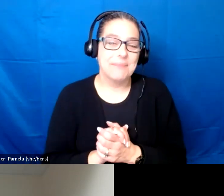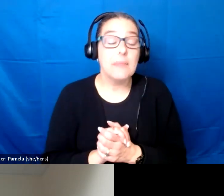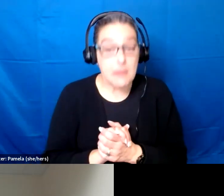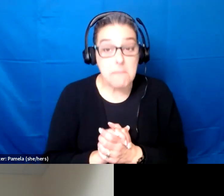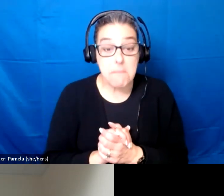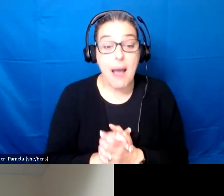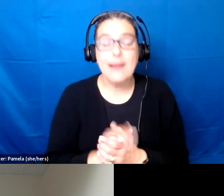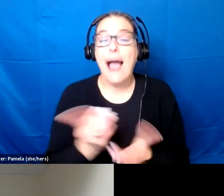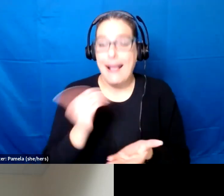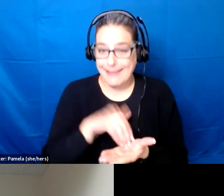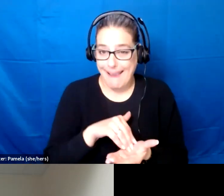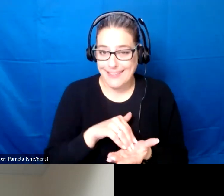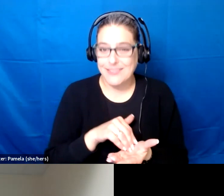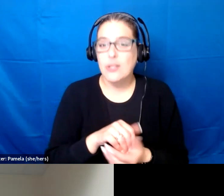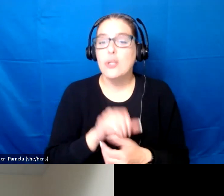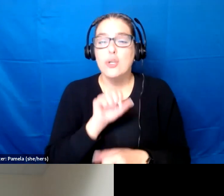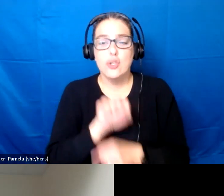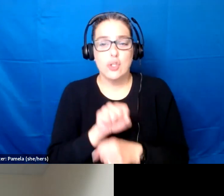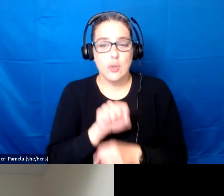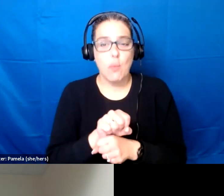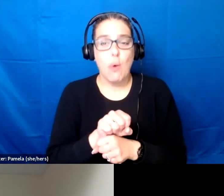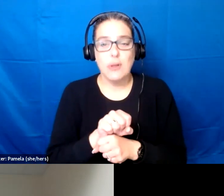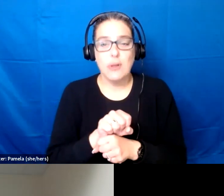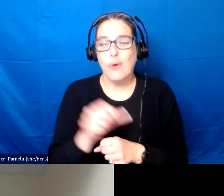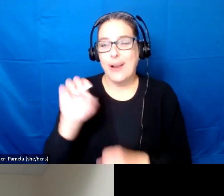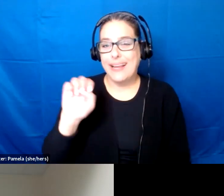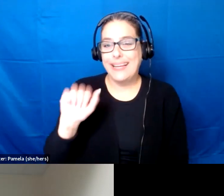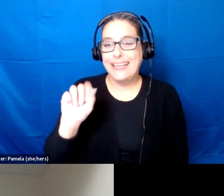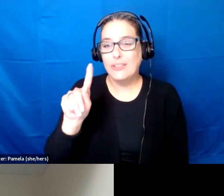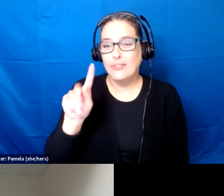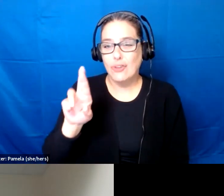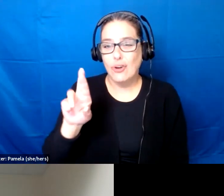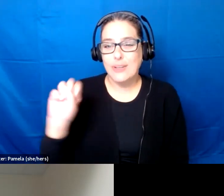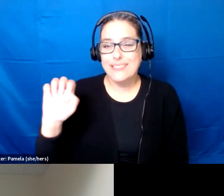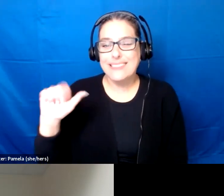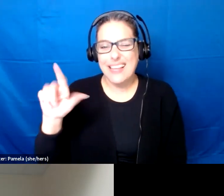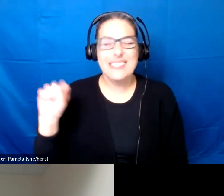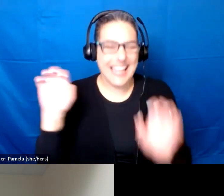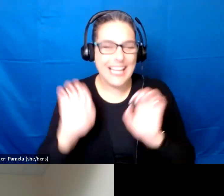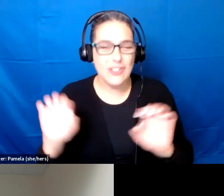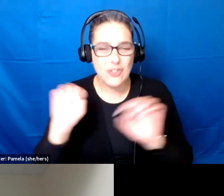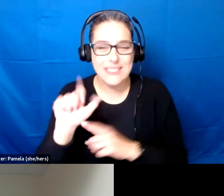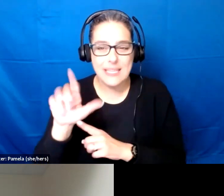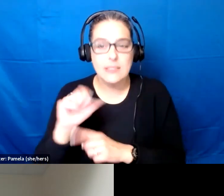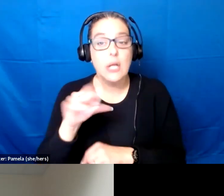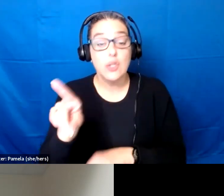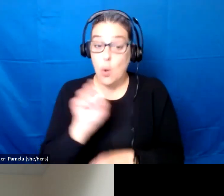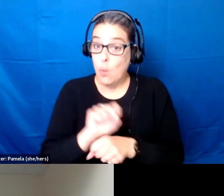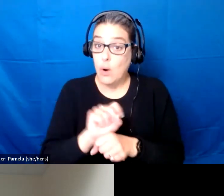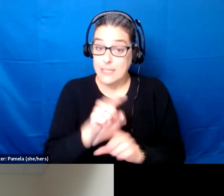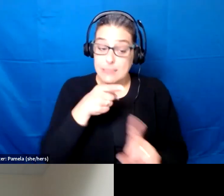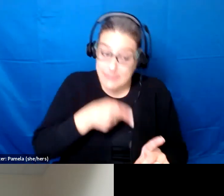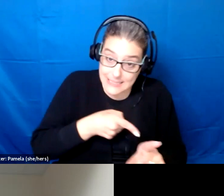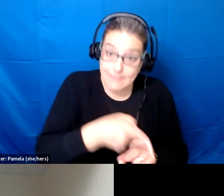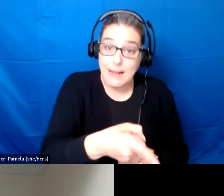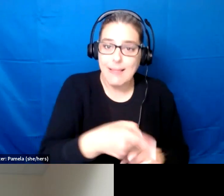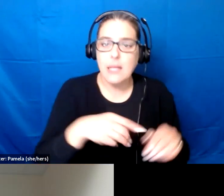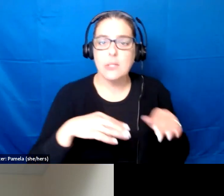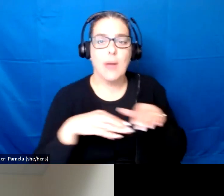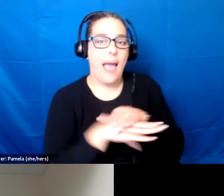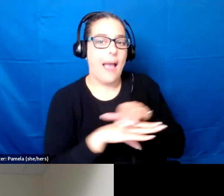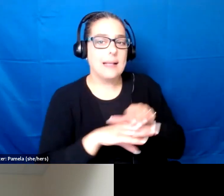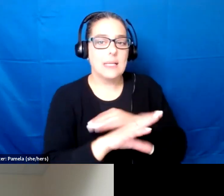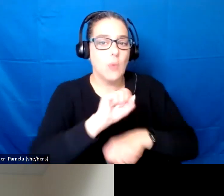Shauna's with Easter Seals and works in the areas of access to employment and